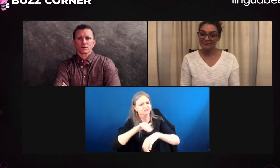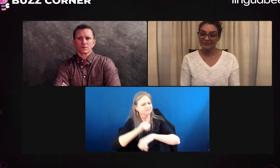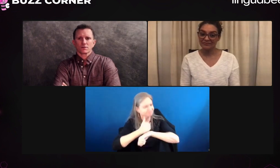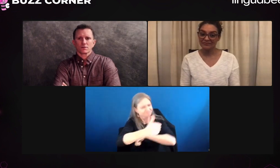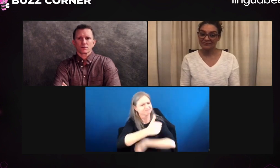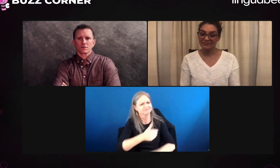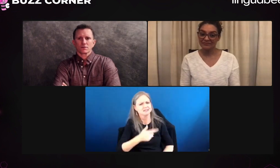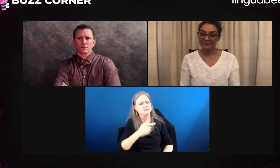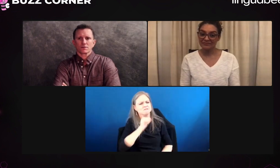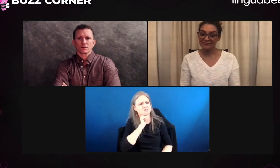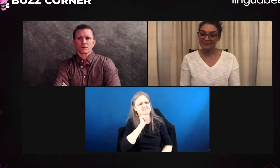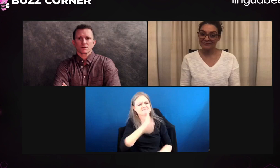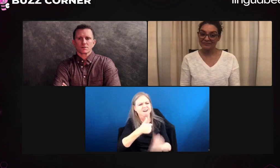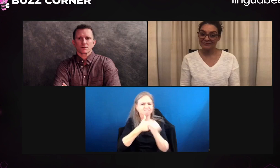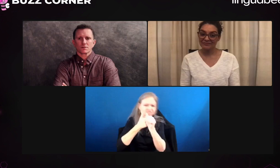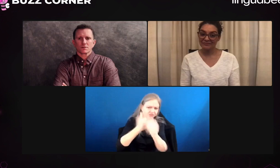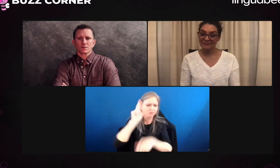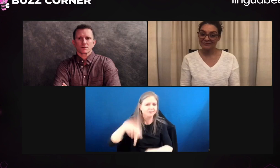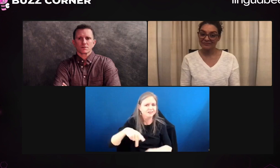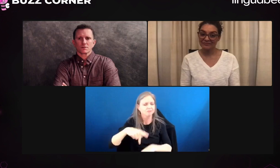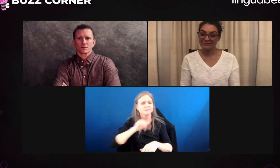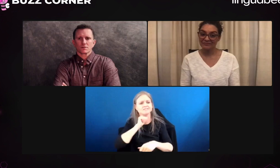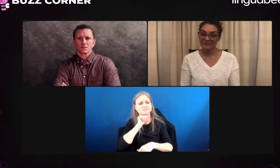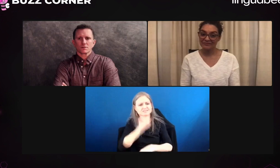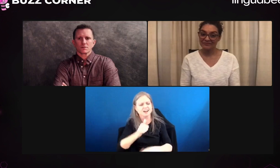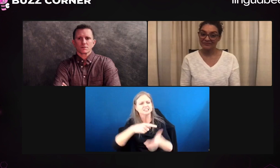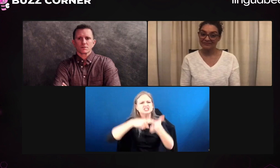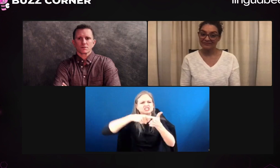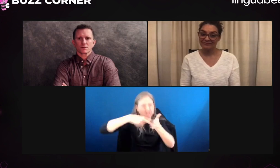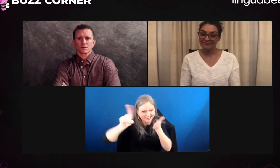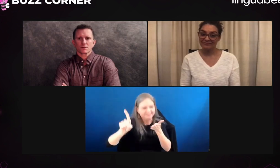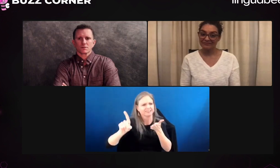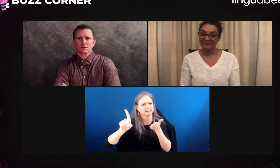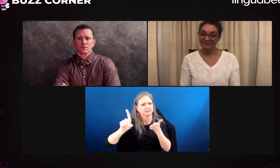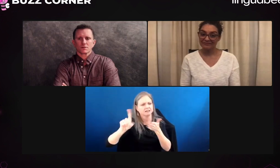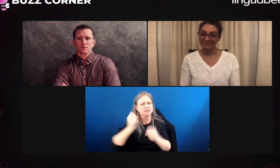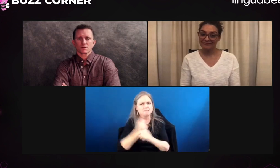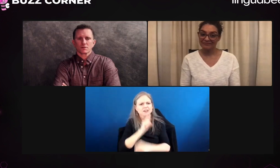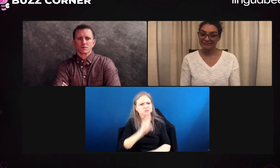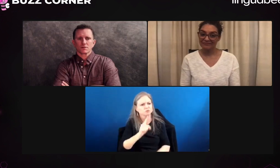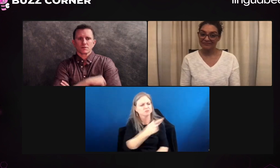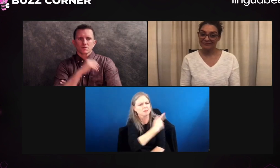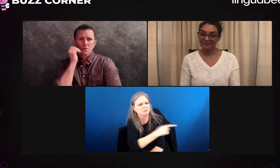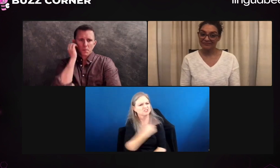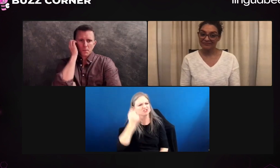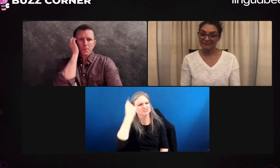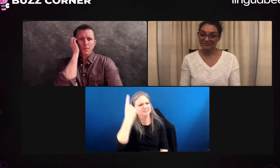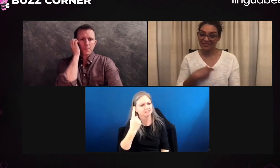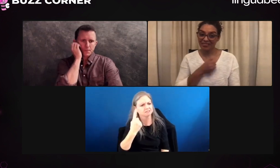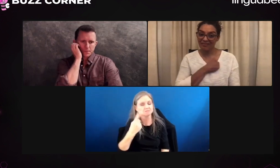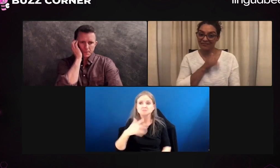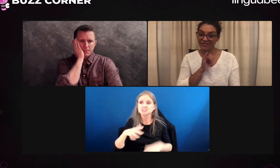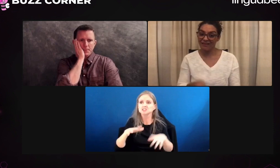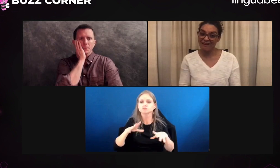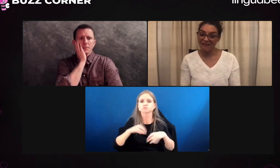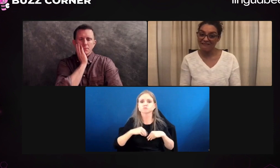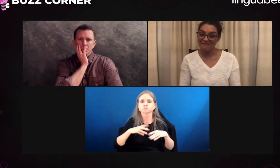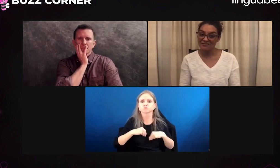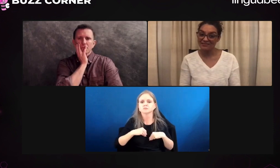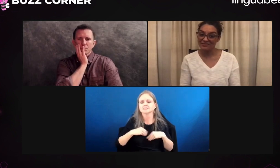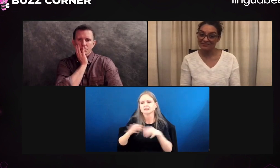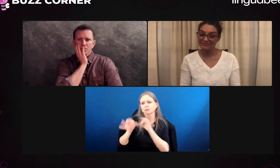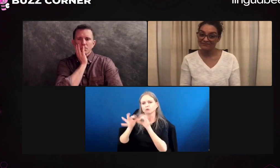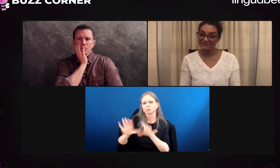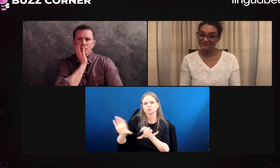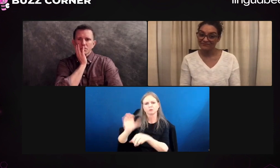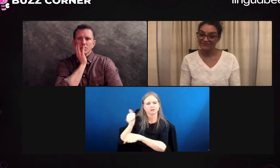communication channel, looking at the interpreter. But these doctors are blaming these patients and really the doctors are responsible,